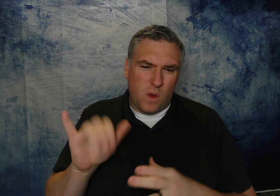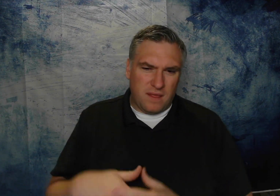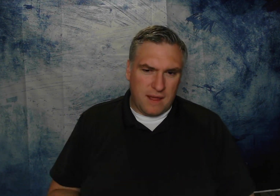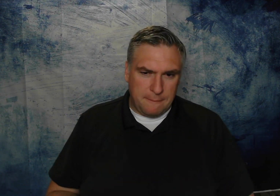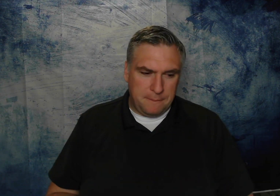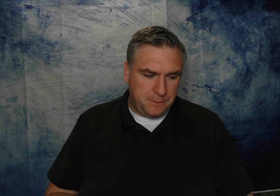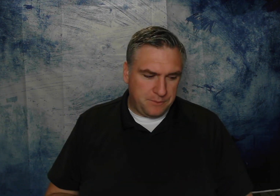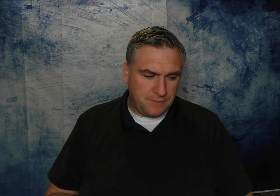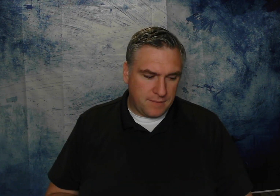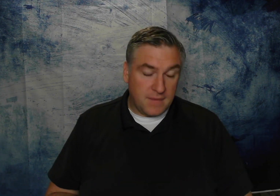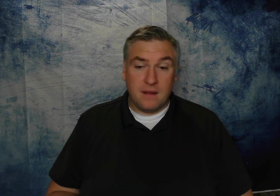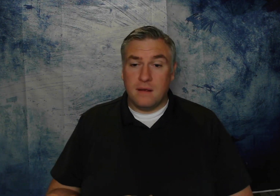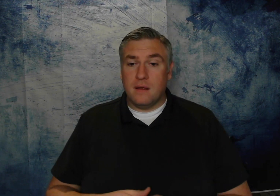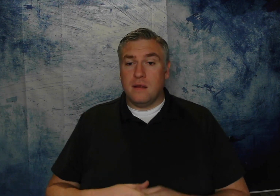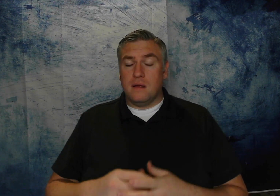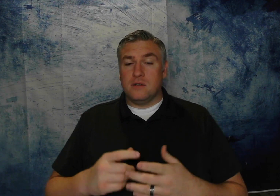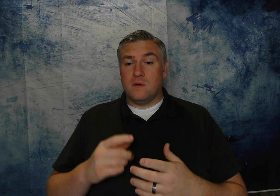yourself, and we don't want that.